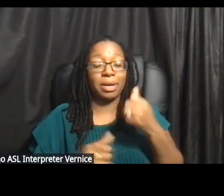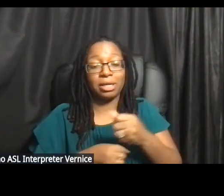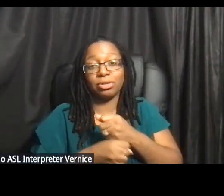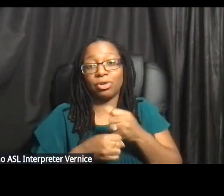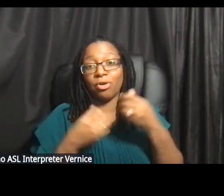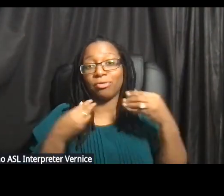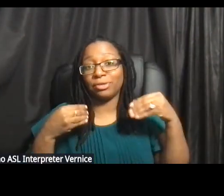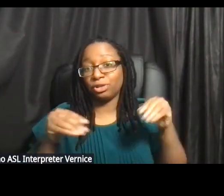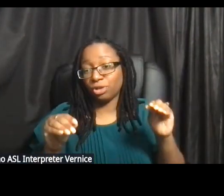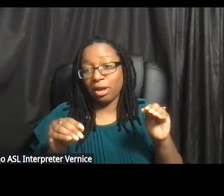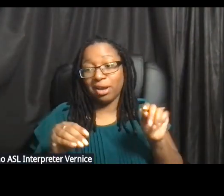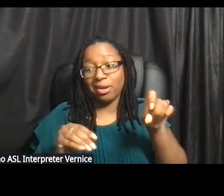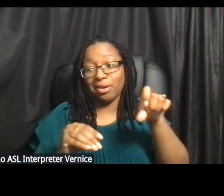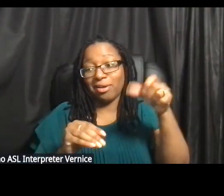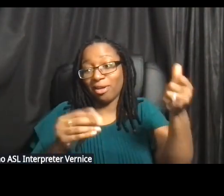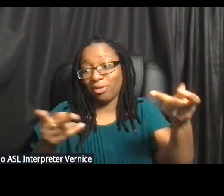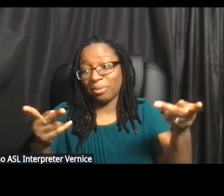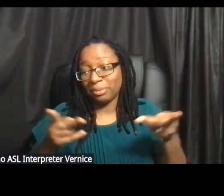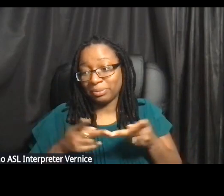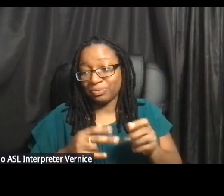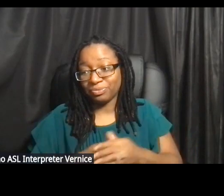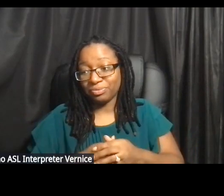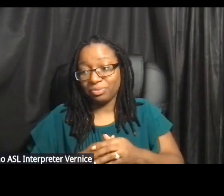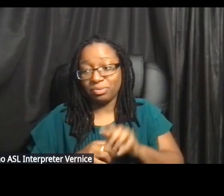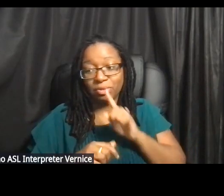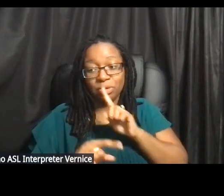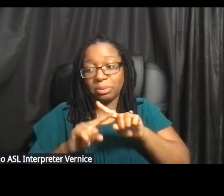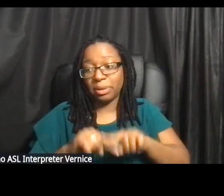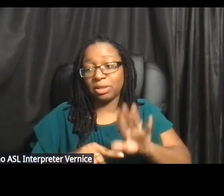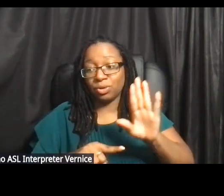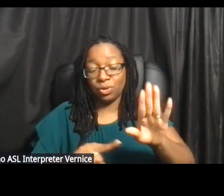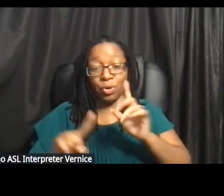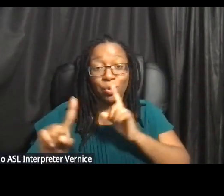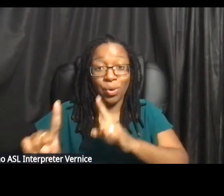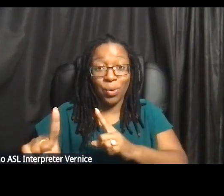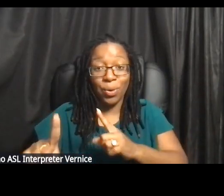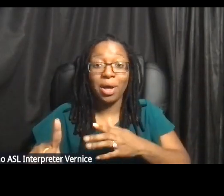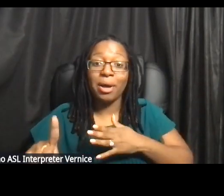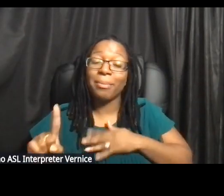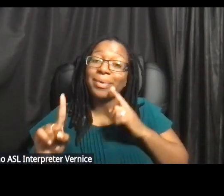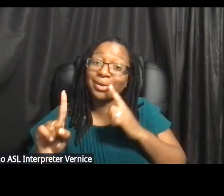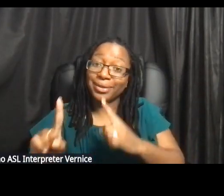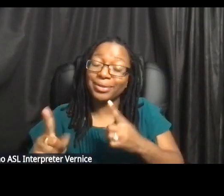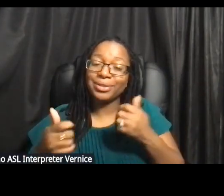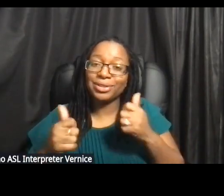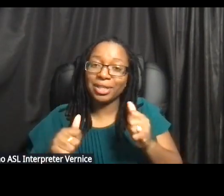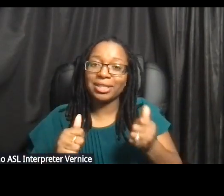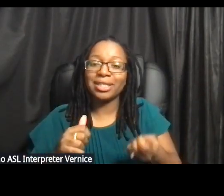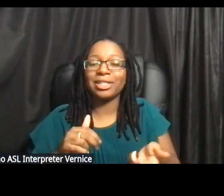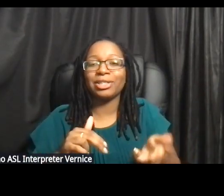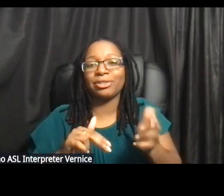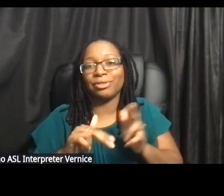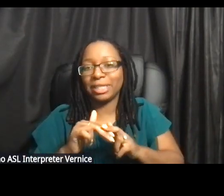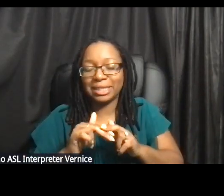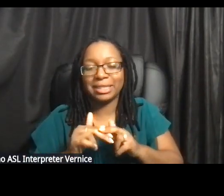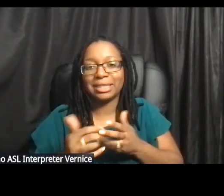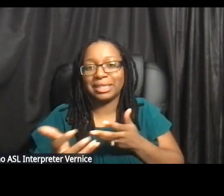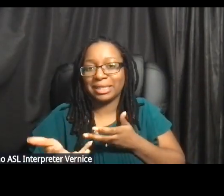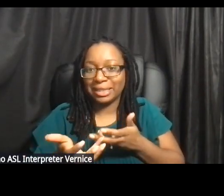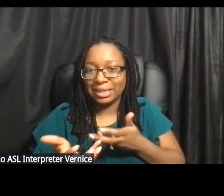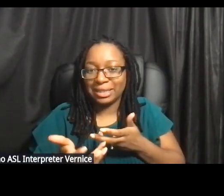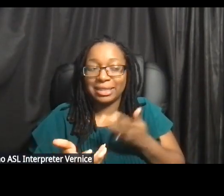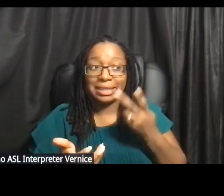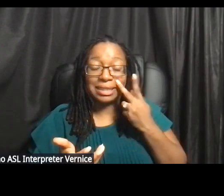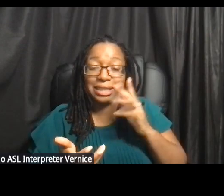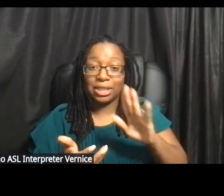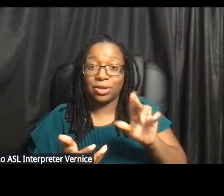this just depends on what your goals are. My goal is to help you increase friction and reduce the amount of your data that's being